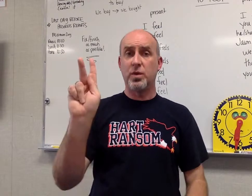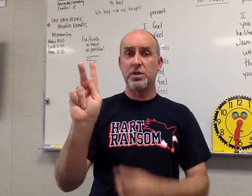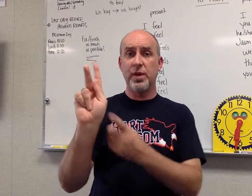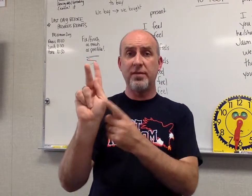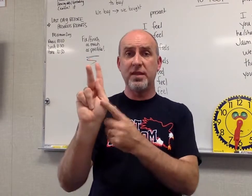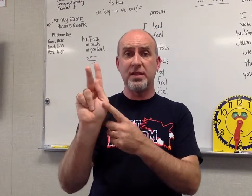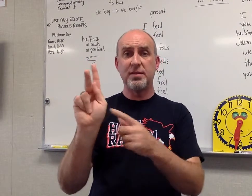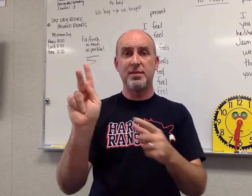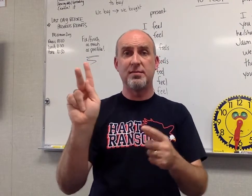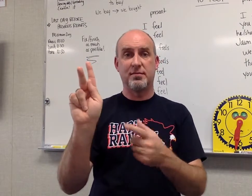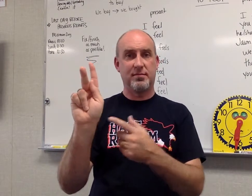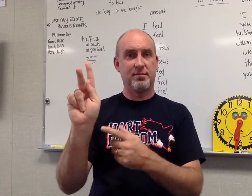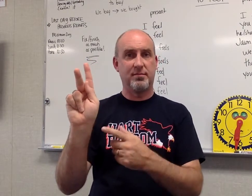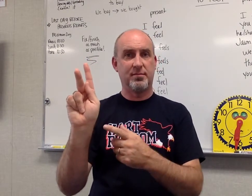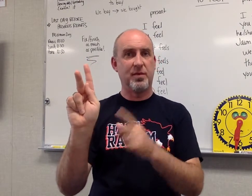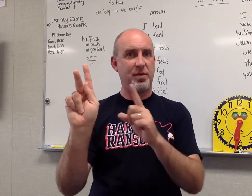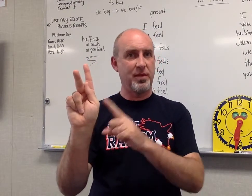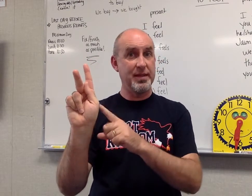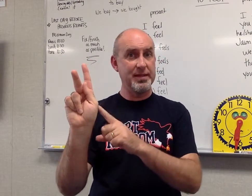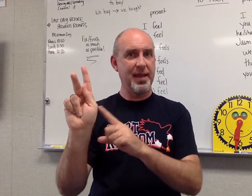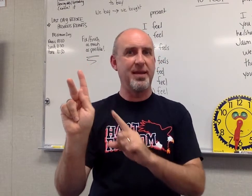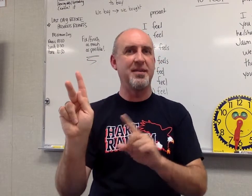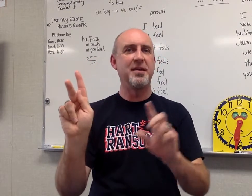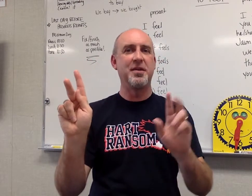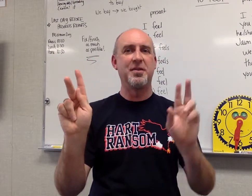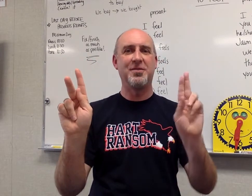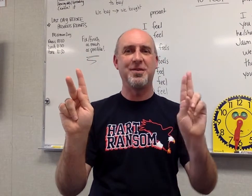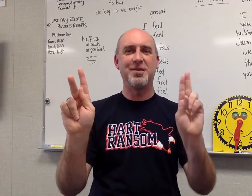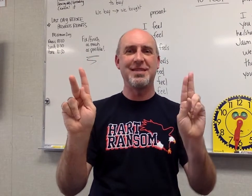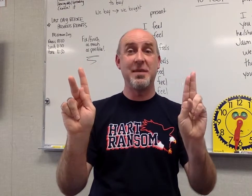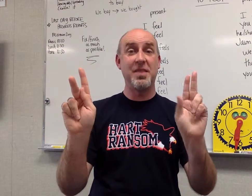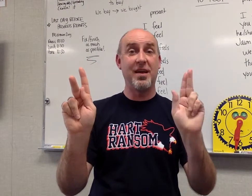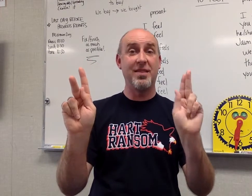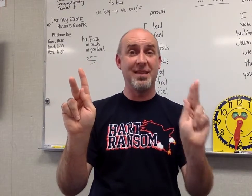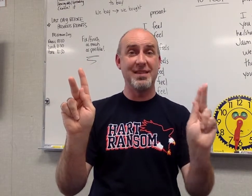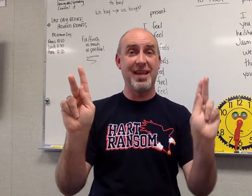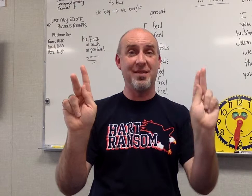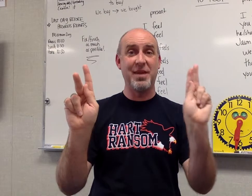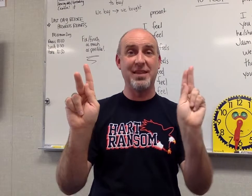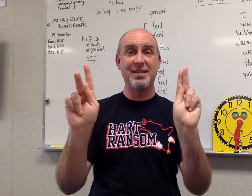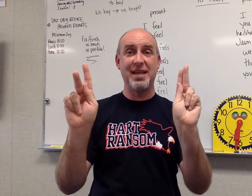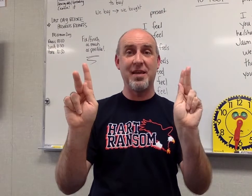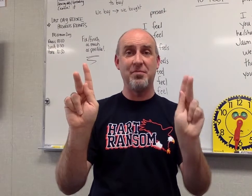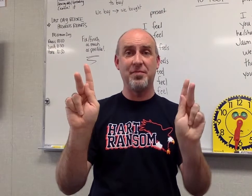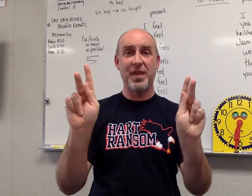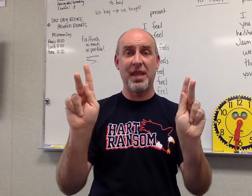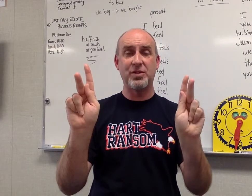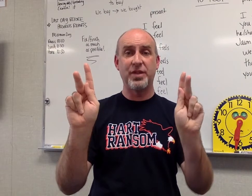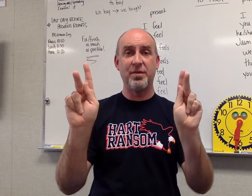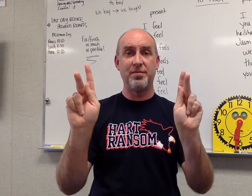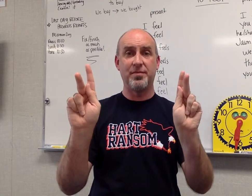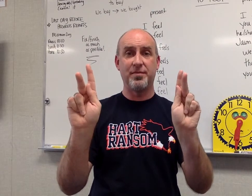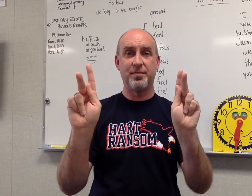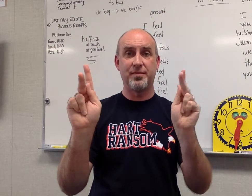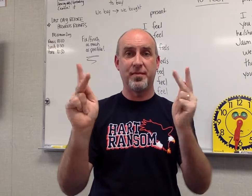once you have this on this hand, you have to do the same thing on this hand. Make the same hand shape.